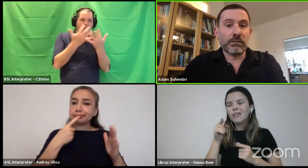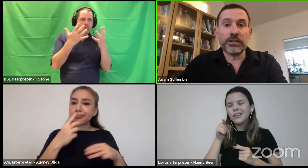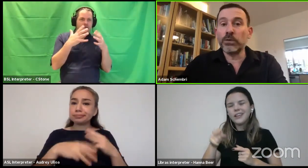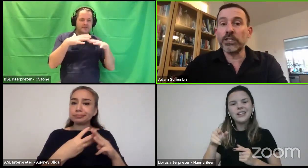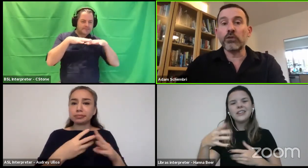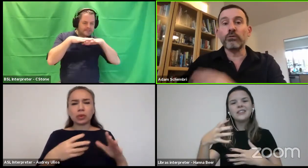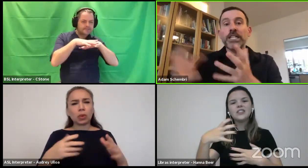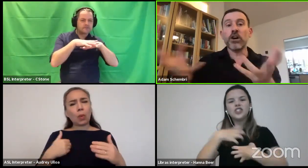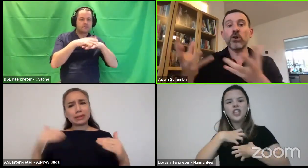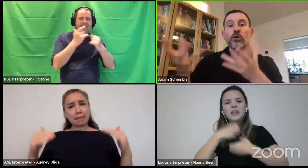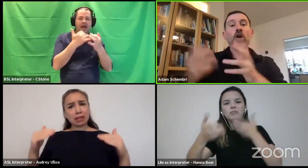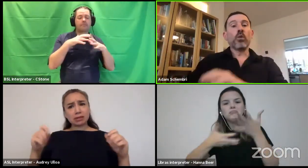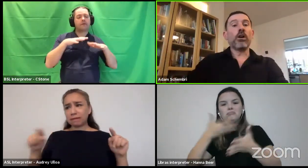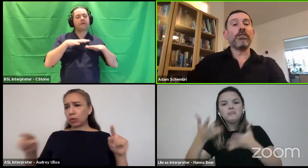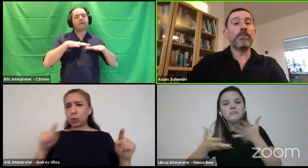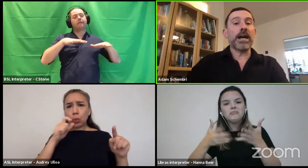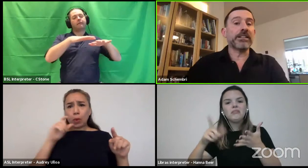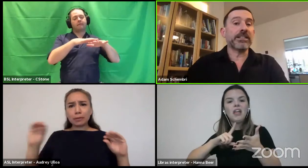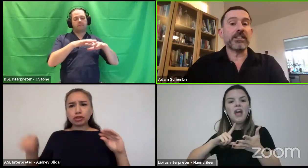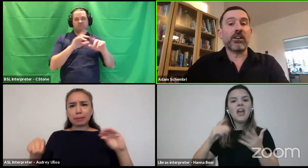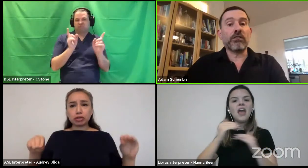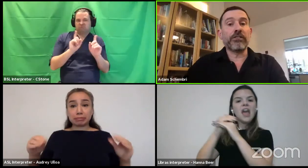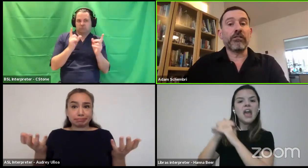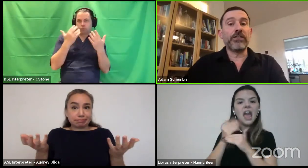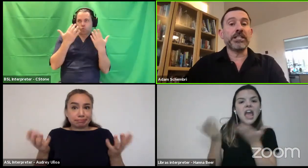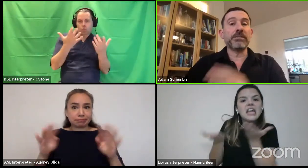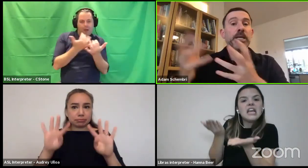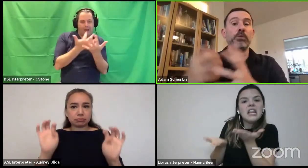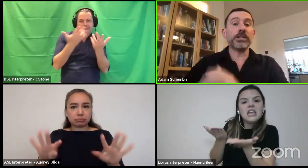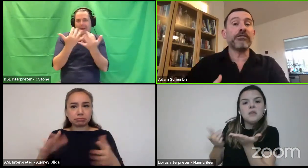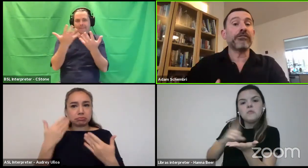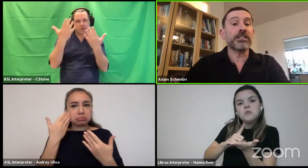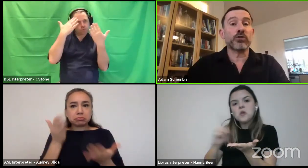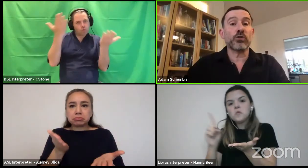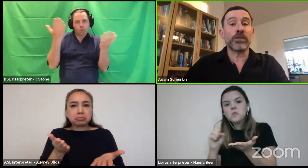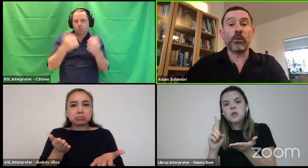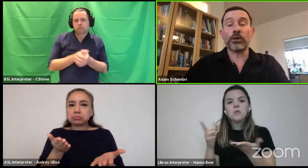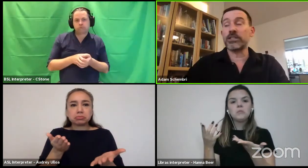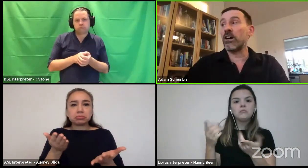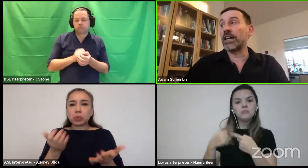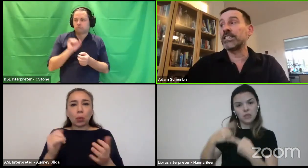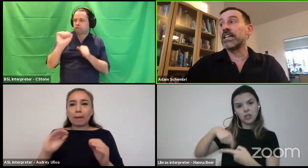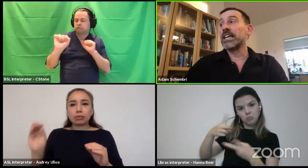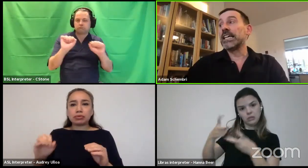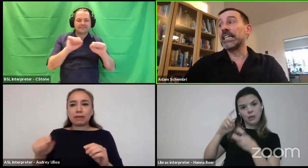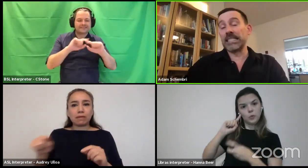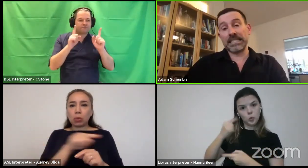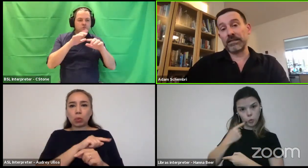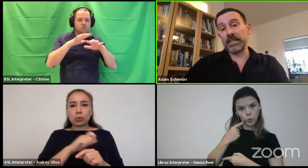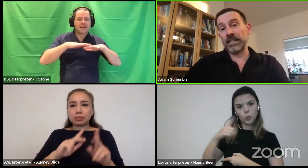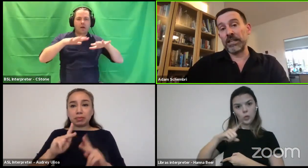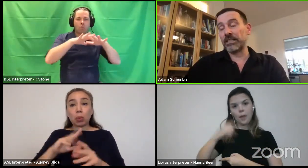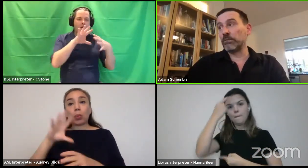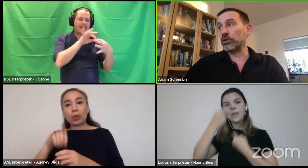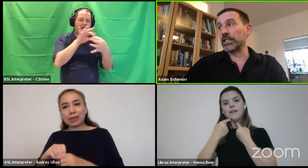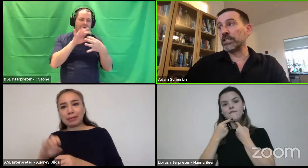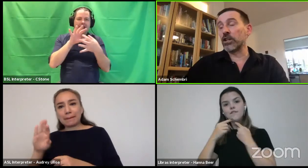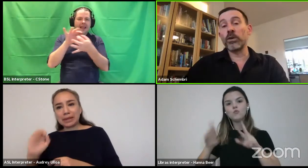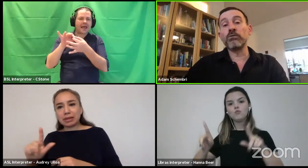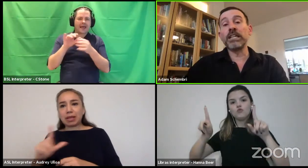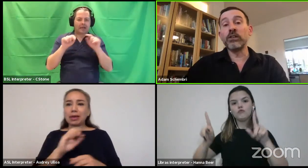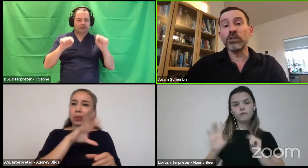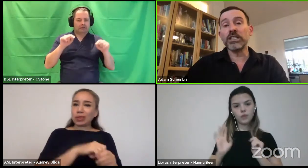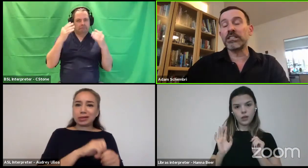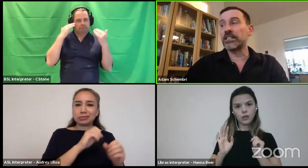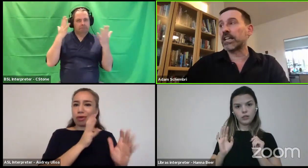Auslan community. We don't really know what the balance of these people with different social network ties is in these communities. No